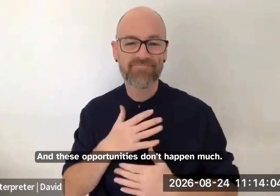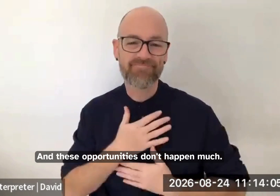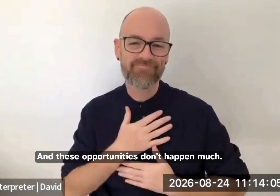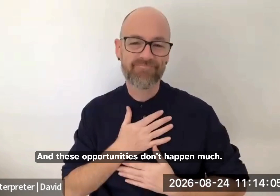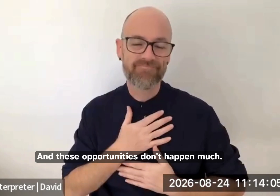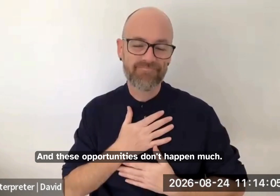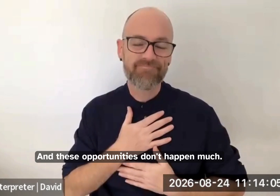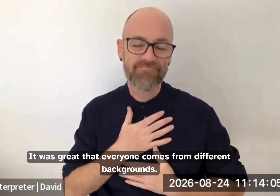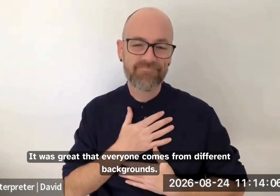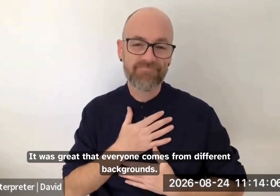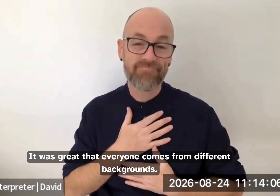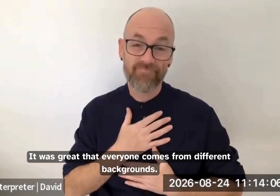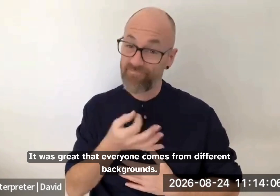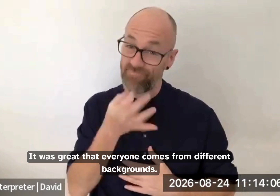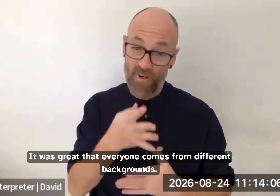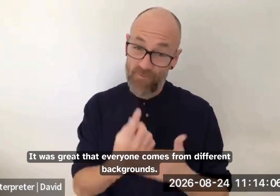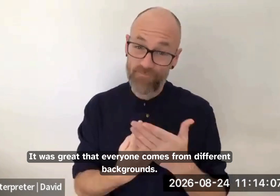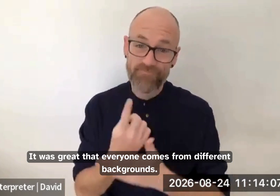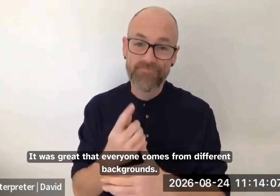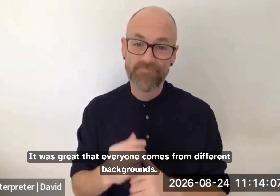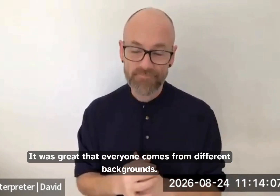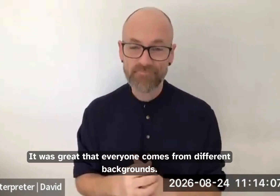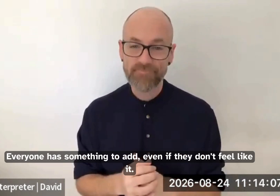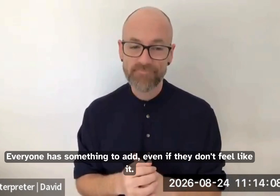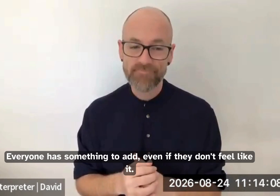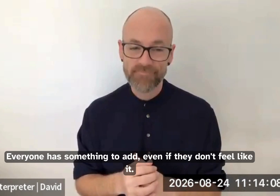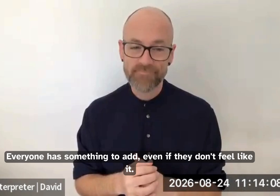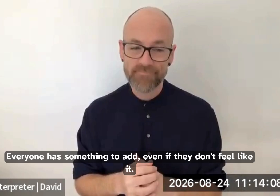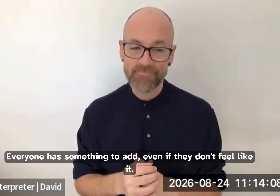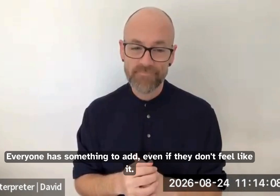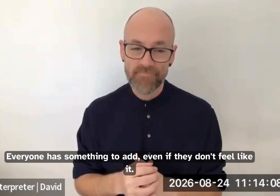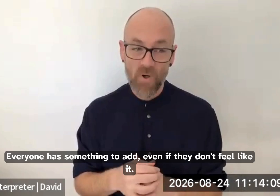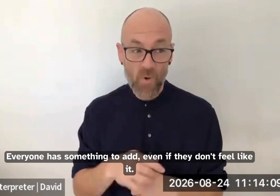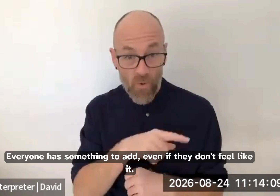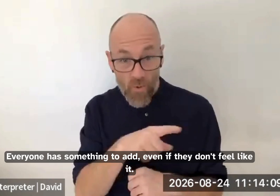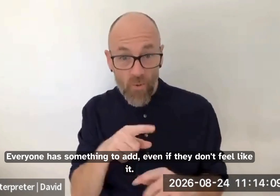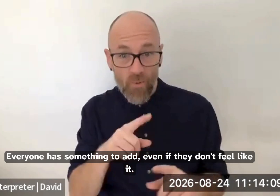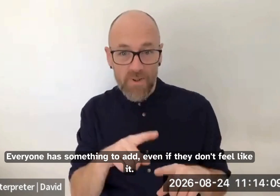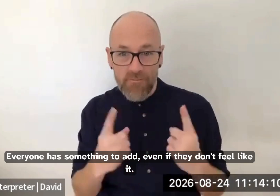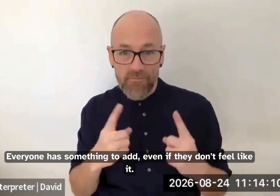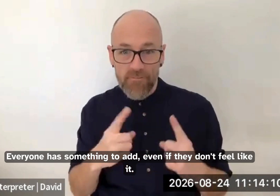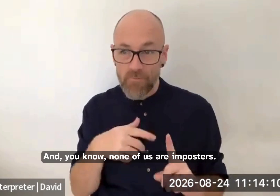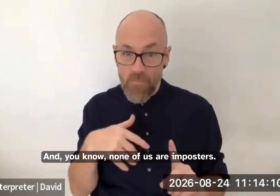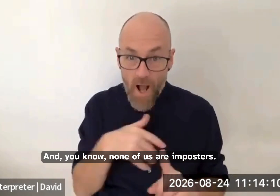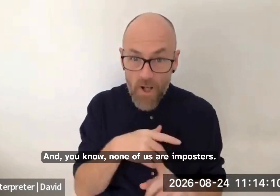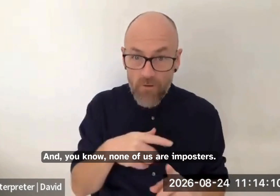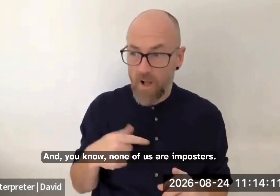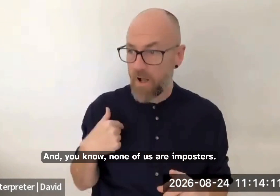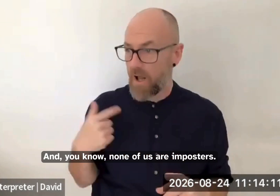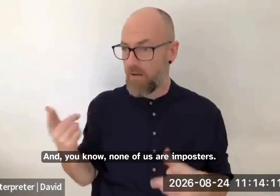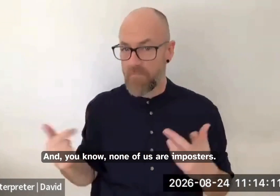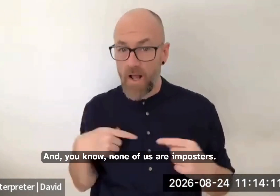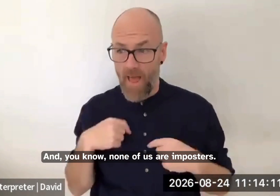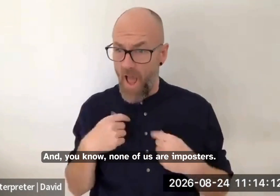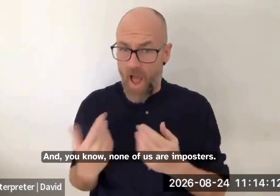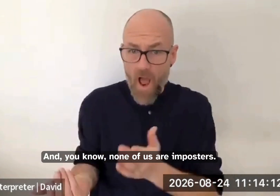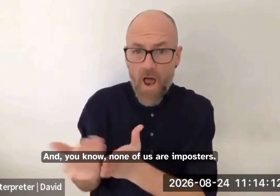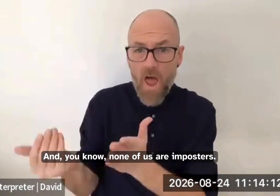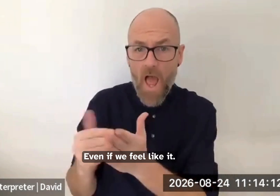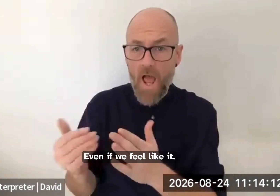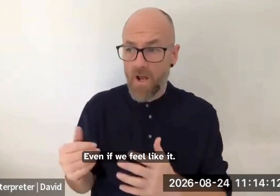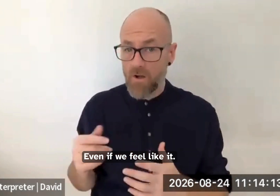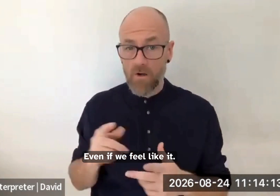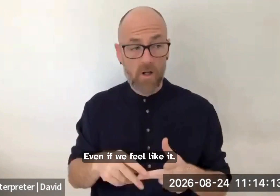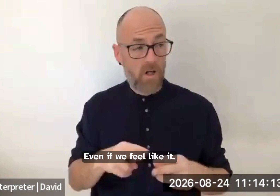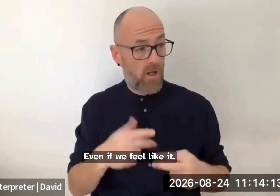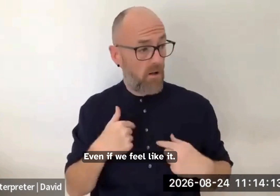much. It was great that everyone comes from different backgrounds. Everyone has something to add, even if they don't feel like it. And, so none of us are